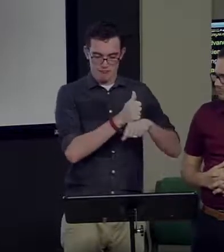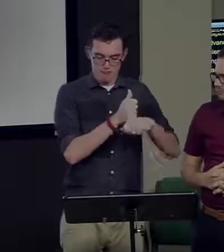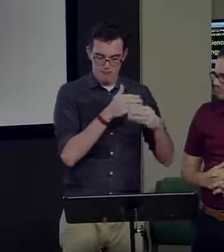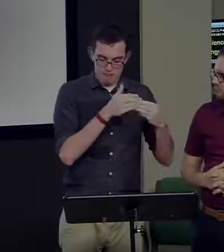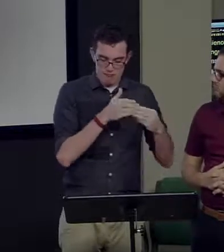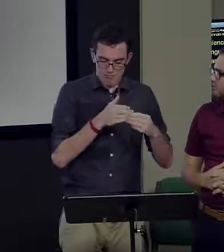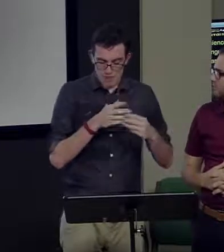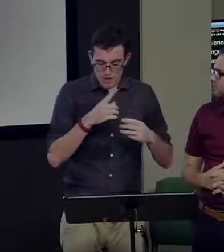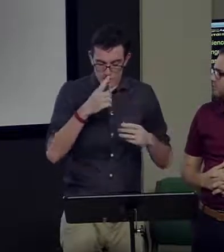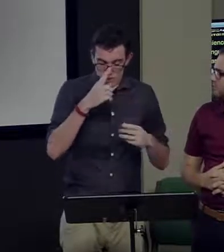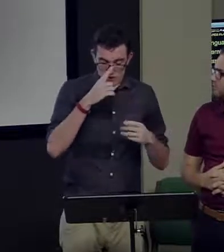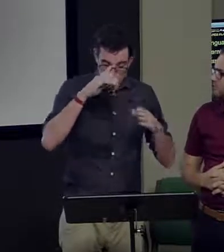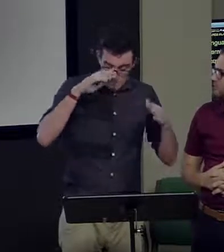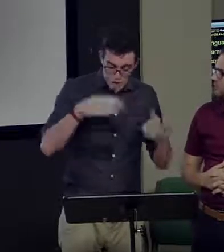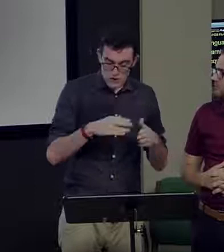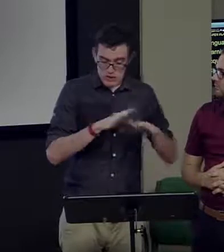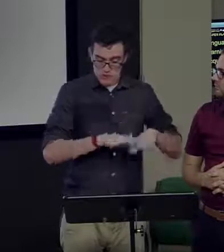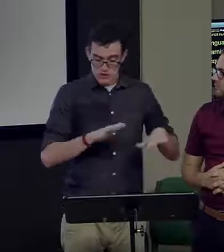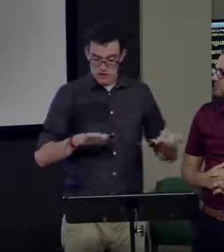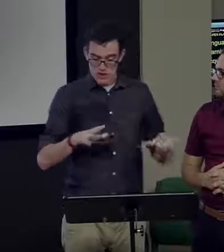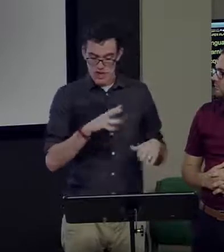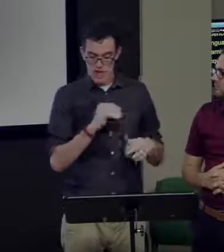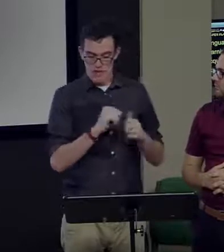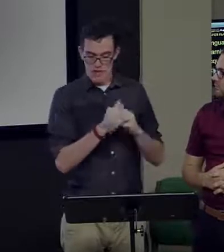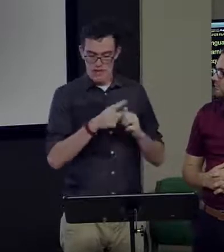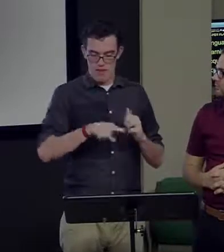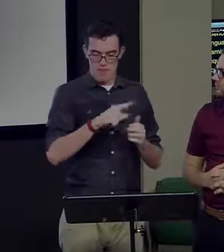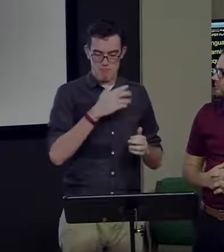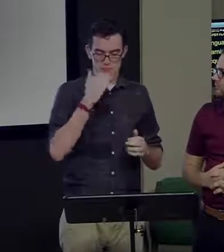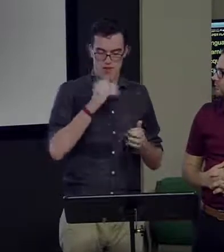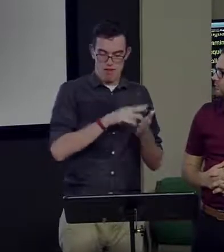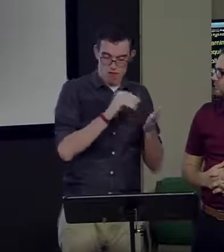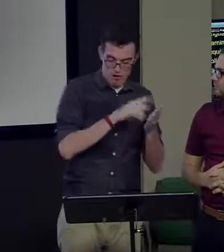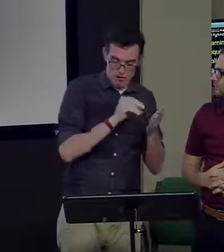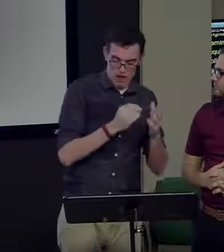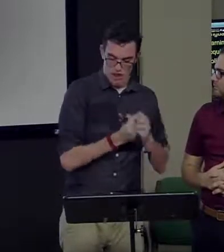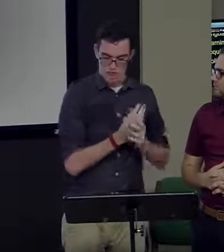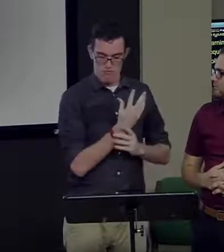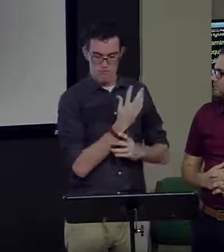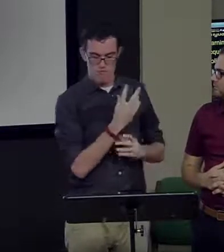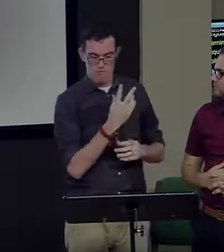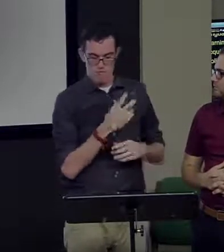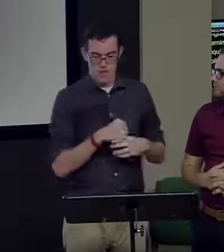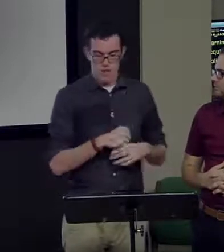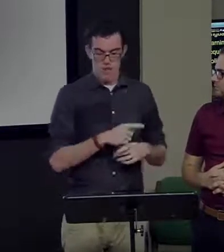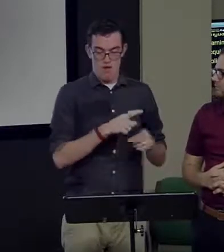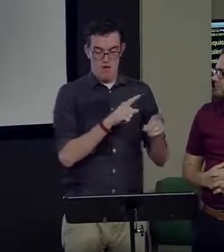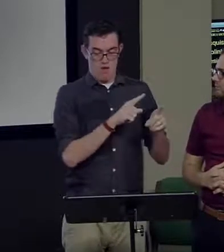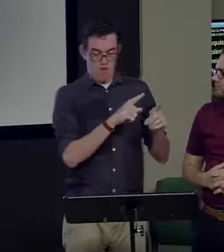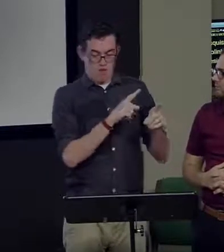pioneer research focused on children and how they can best learn and grow.